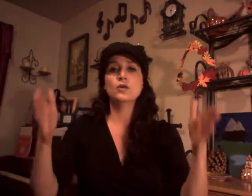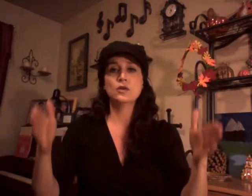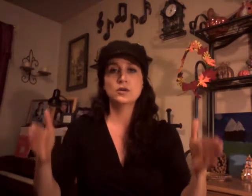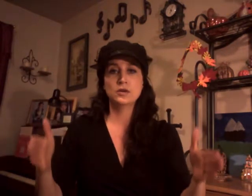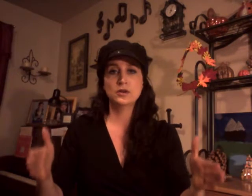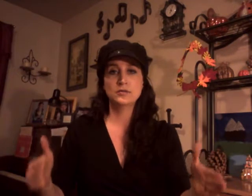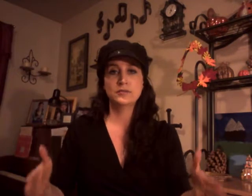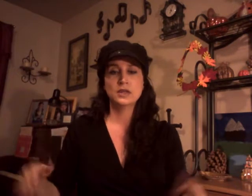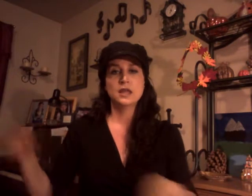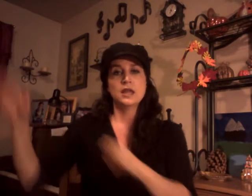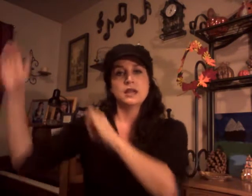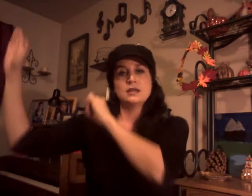Redeemer.